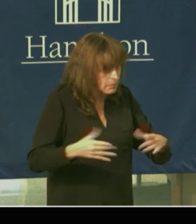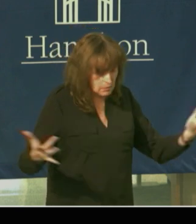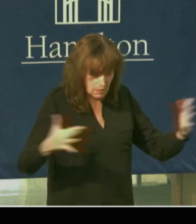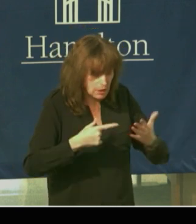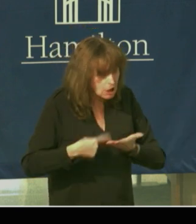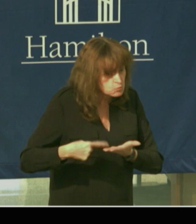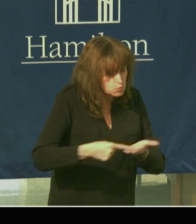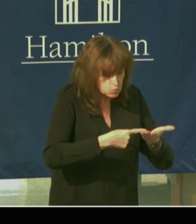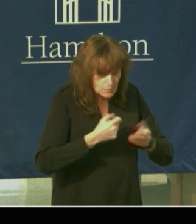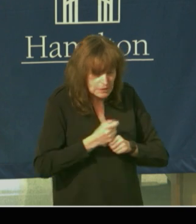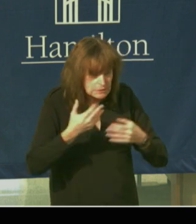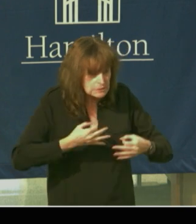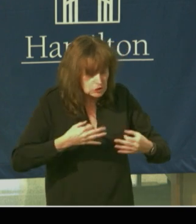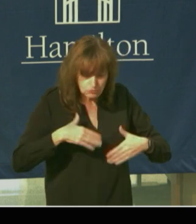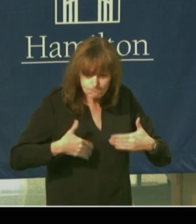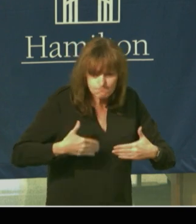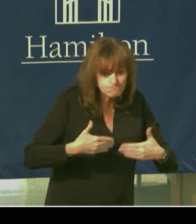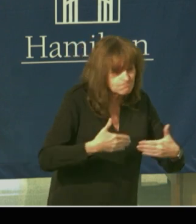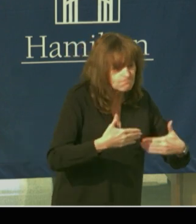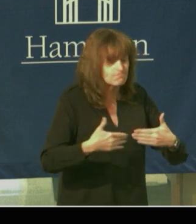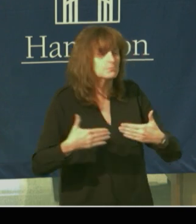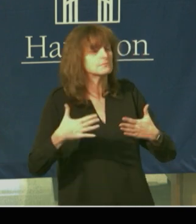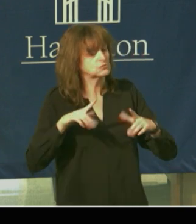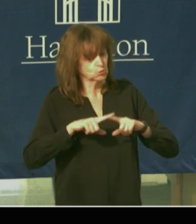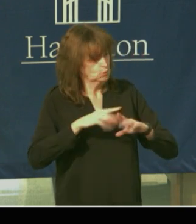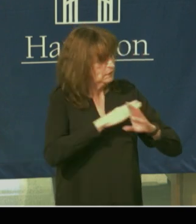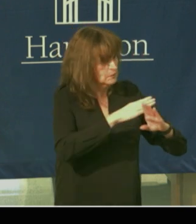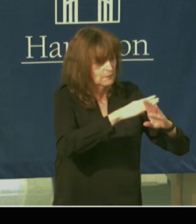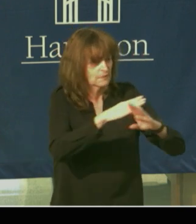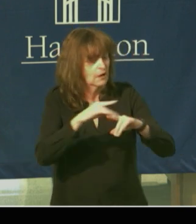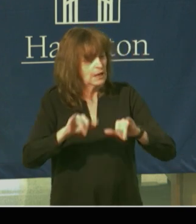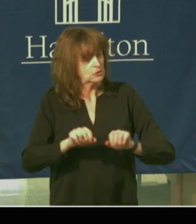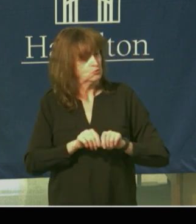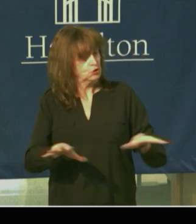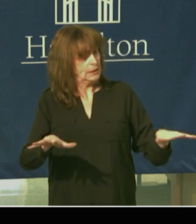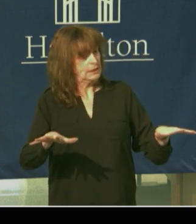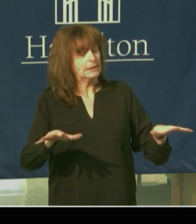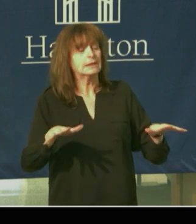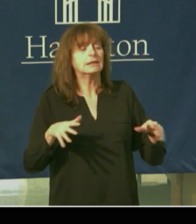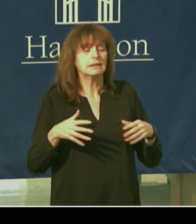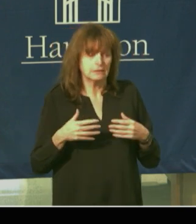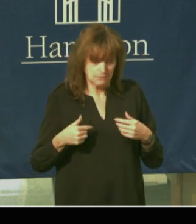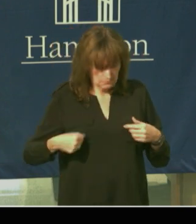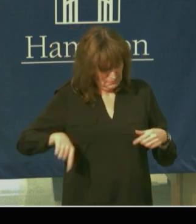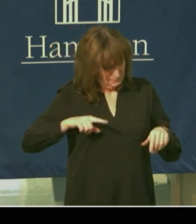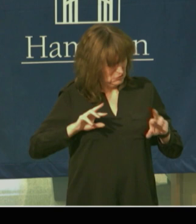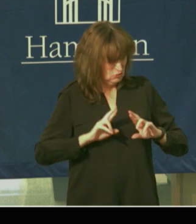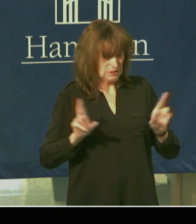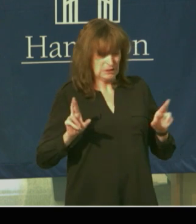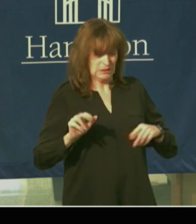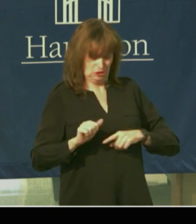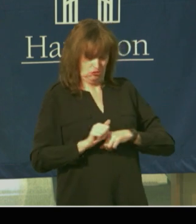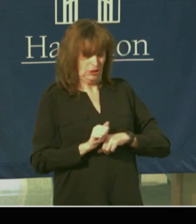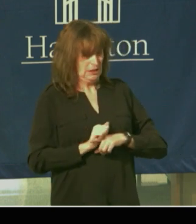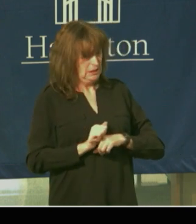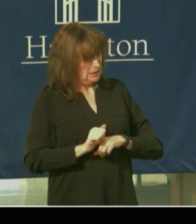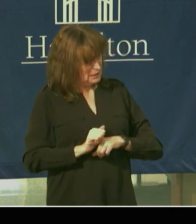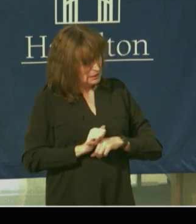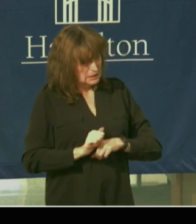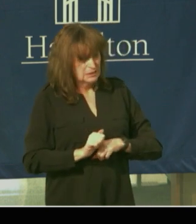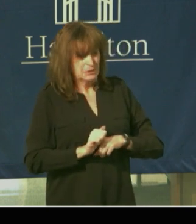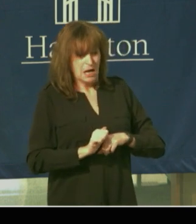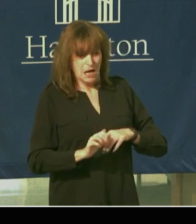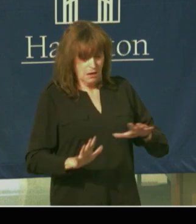that we can get ahead of the game. And we train for this type of eventuality, although you're never fully prepared for this kind of